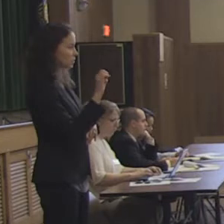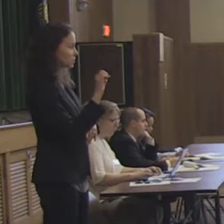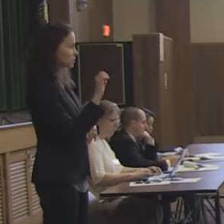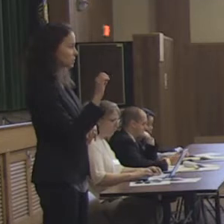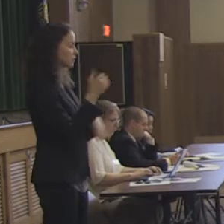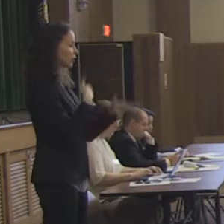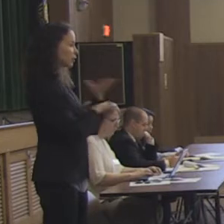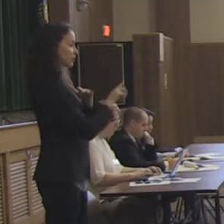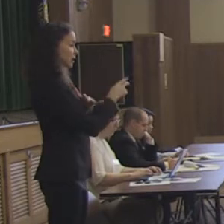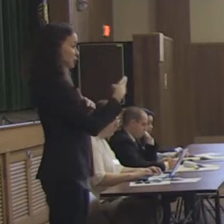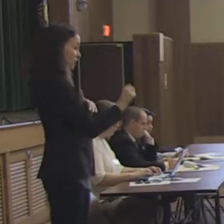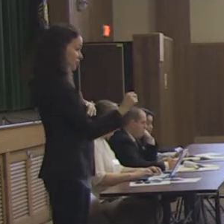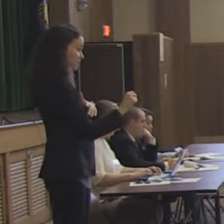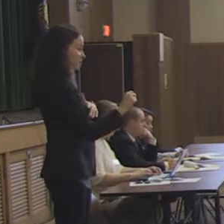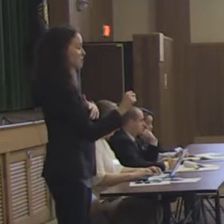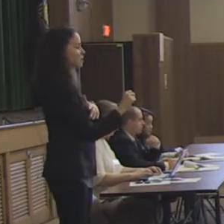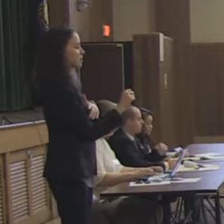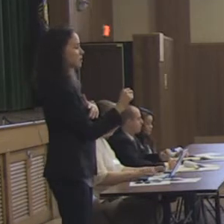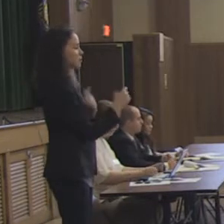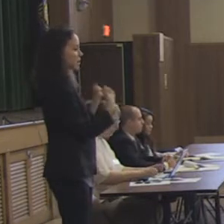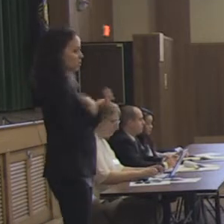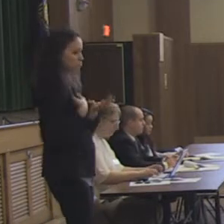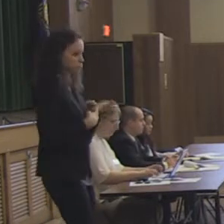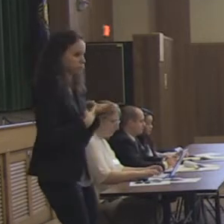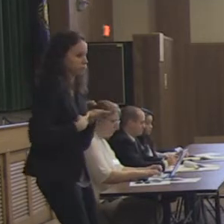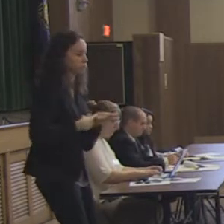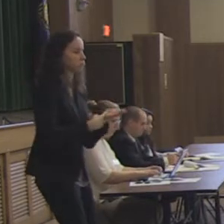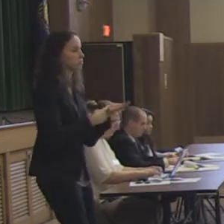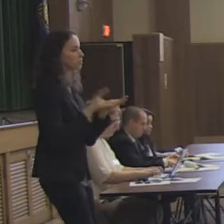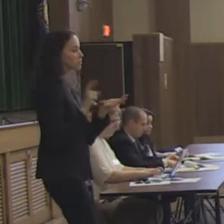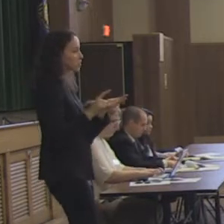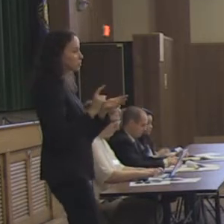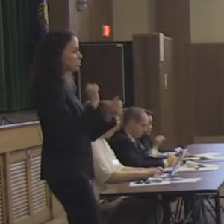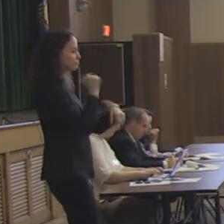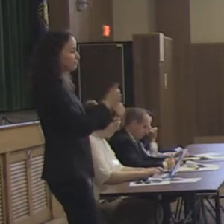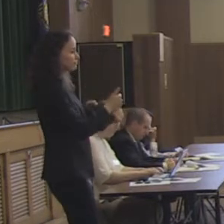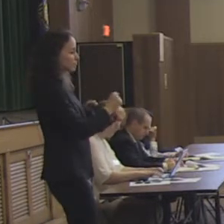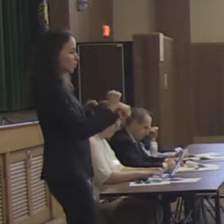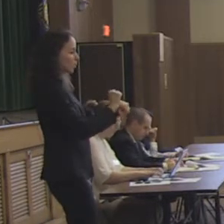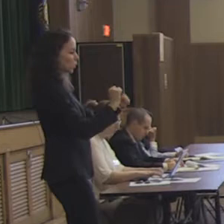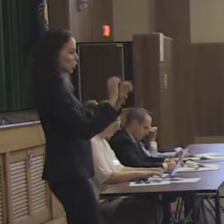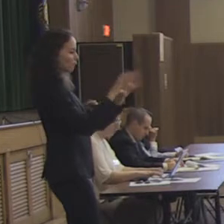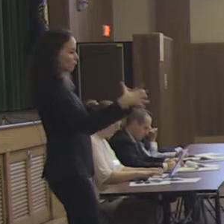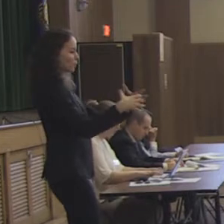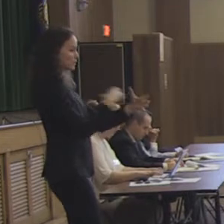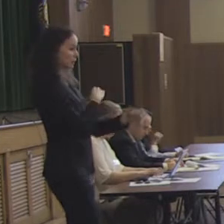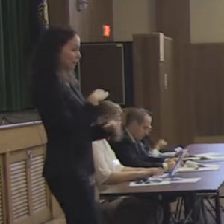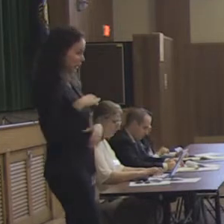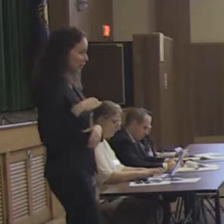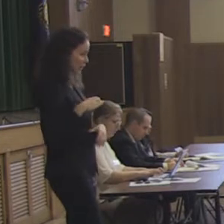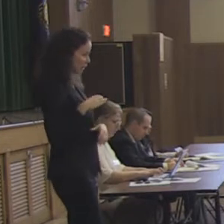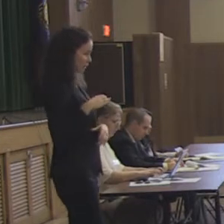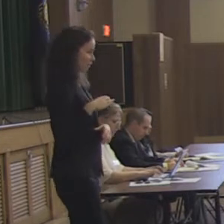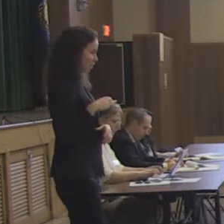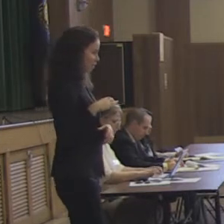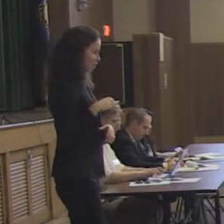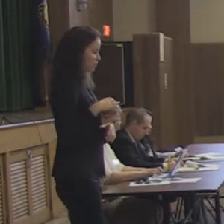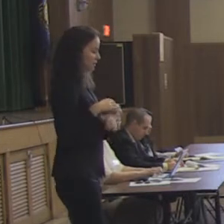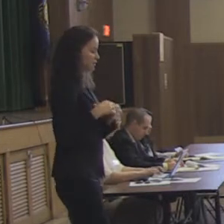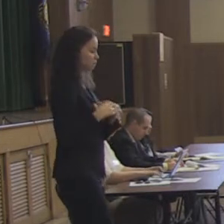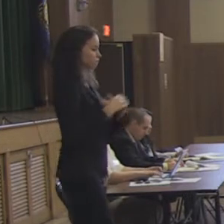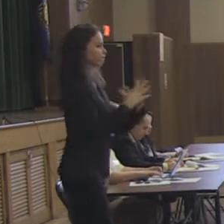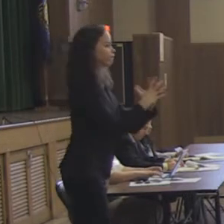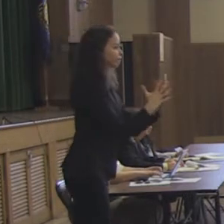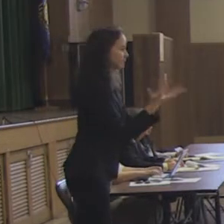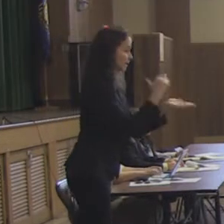Department of Health. So we are talking about that. There is supposed to be a workforce committee that's part of that that's being reactivated,